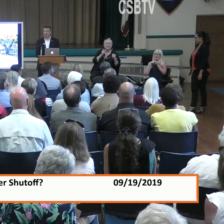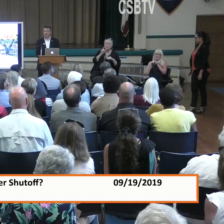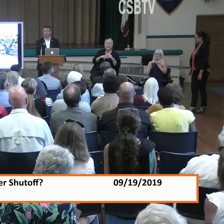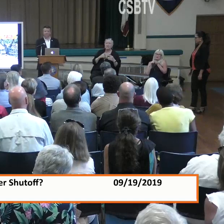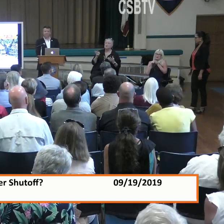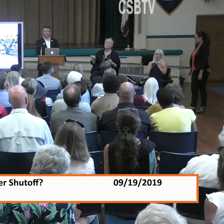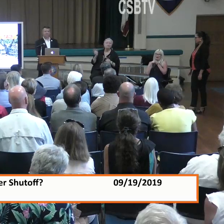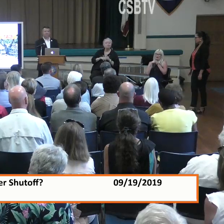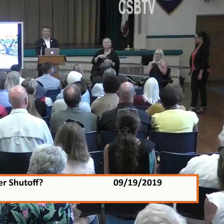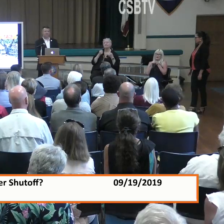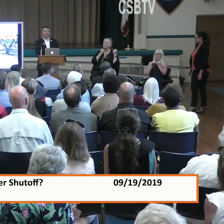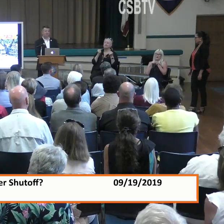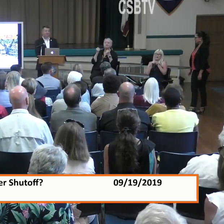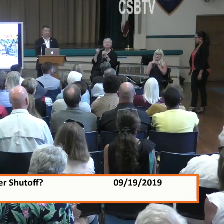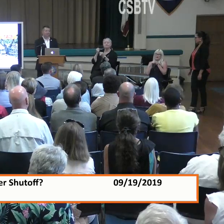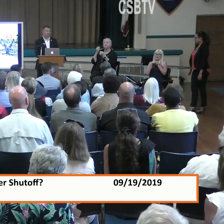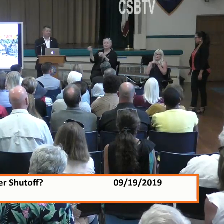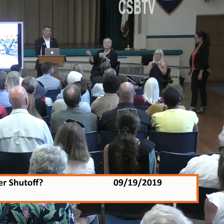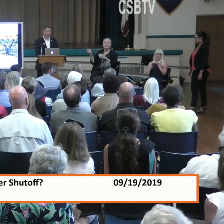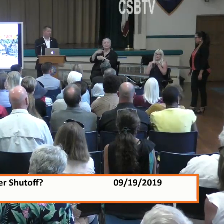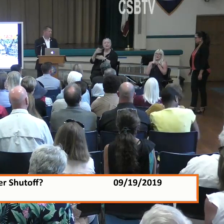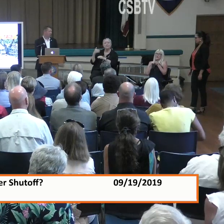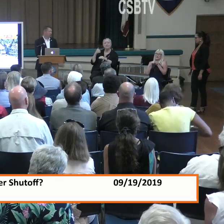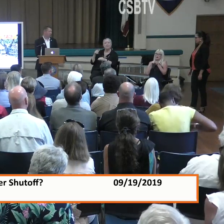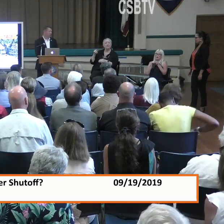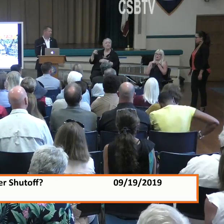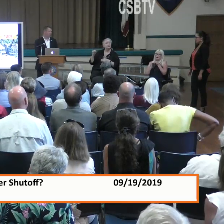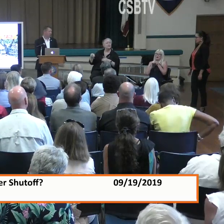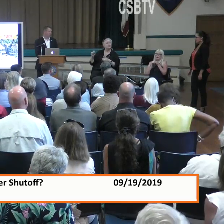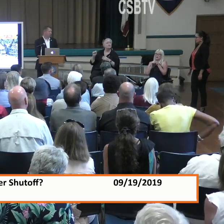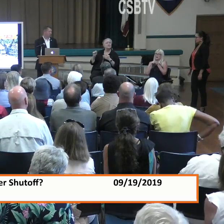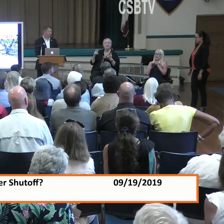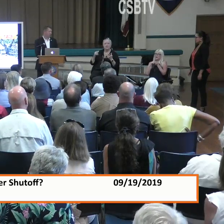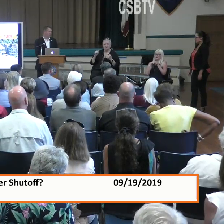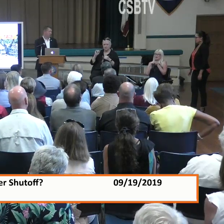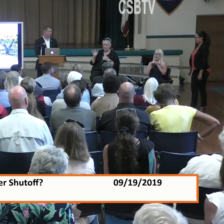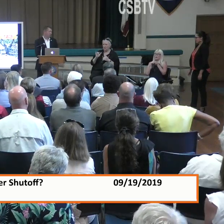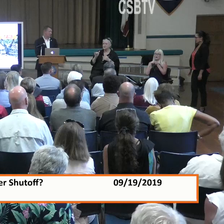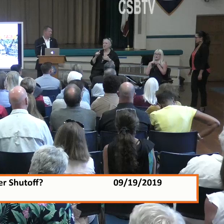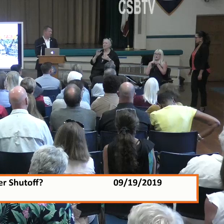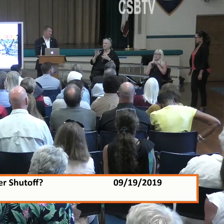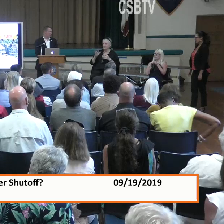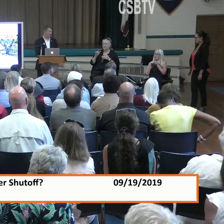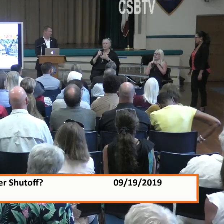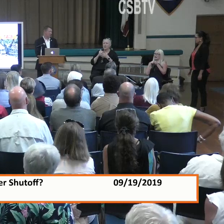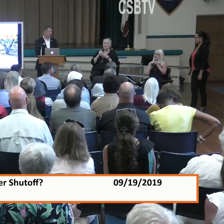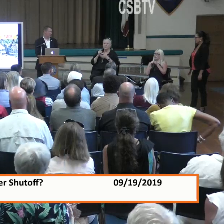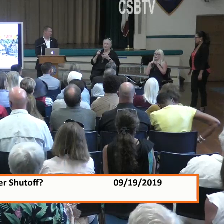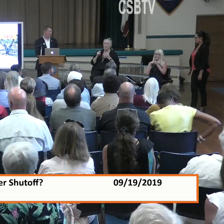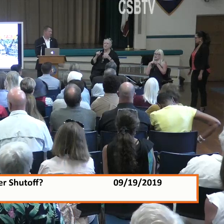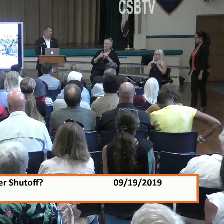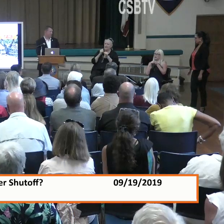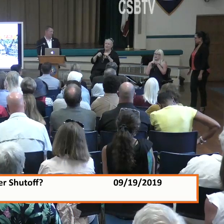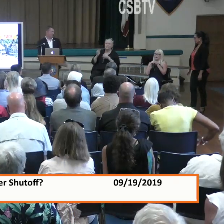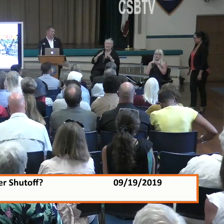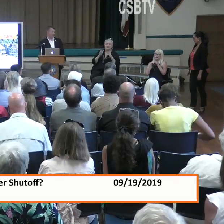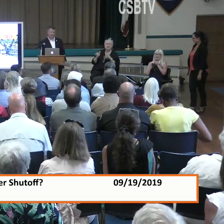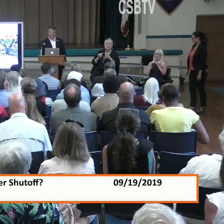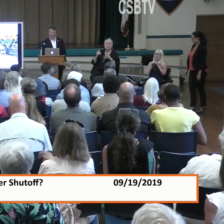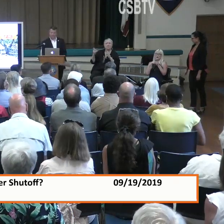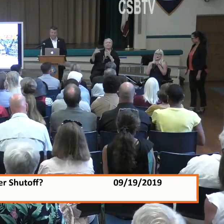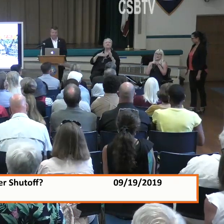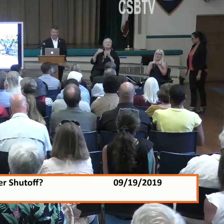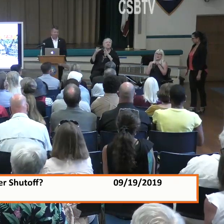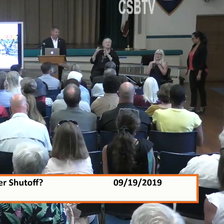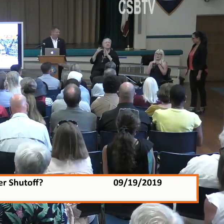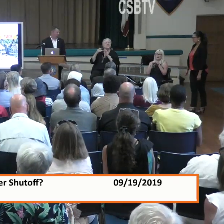your car and head out a day before the PSPS. So we are also available to help with those backup plans. So please contact